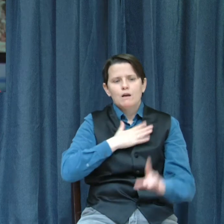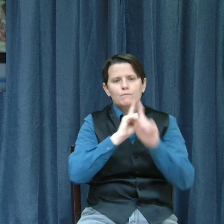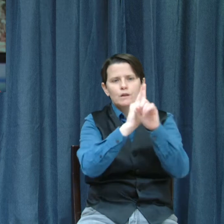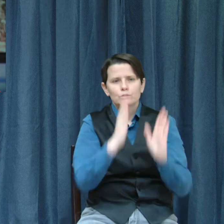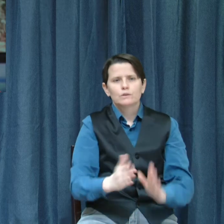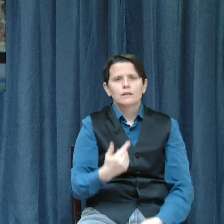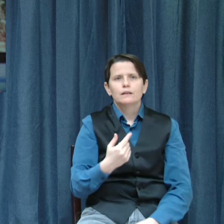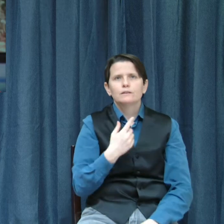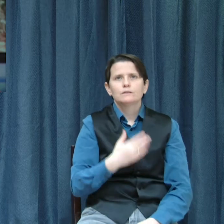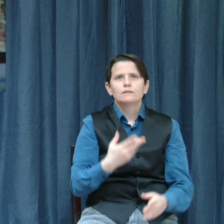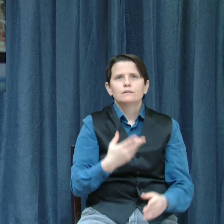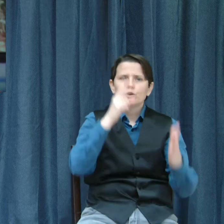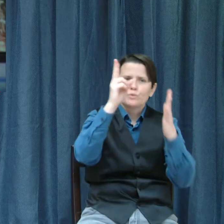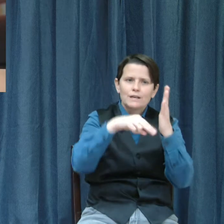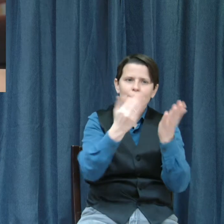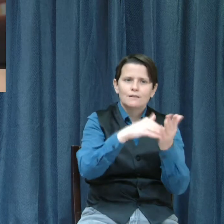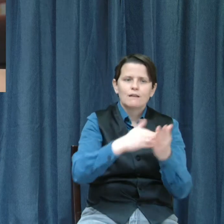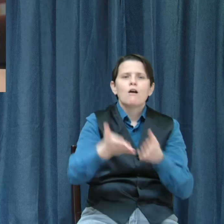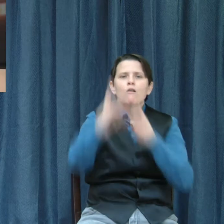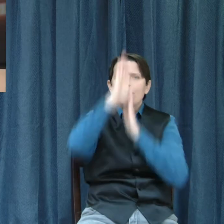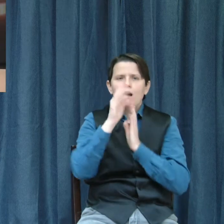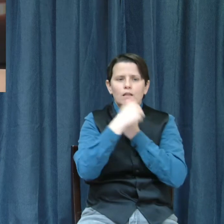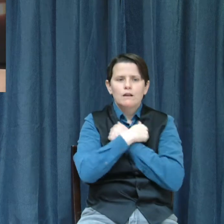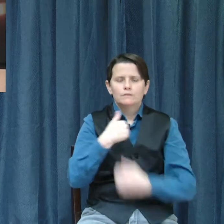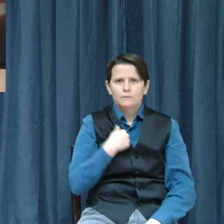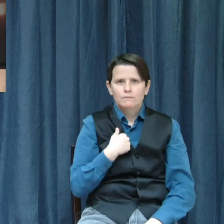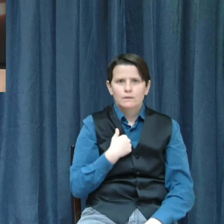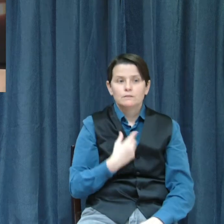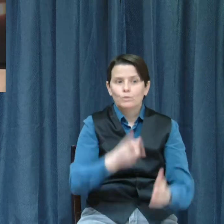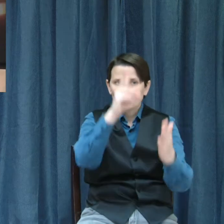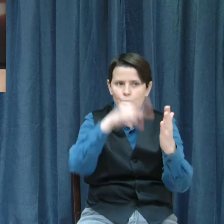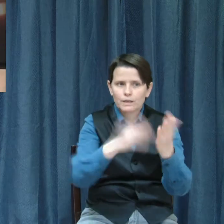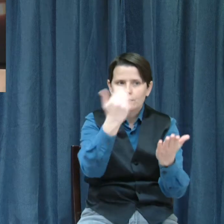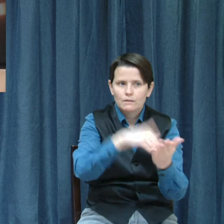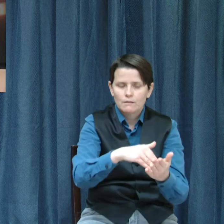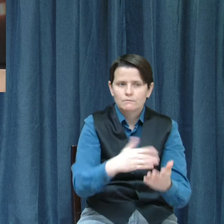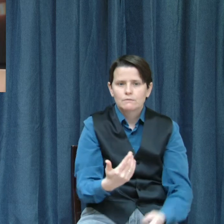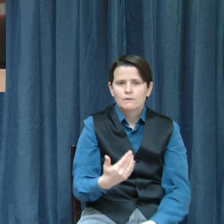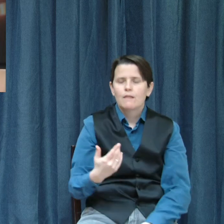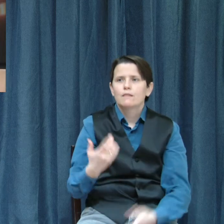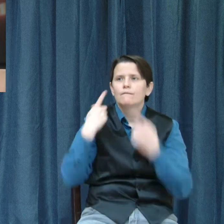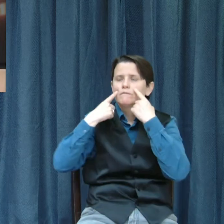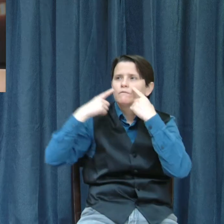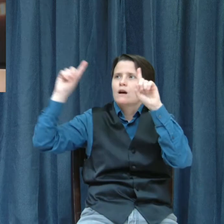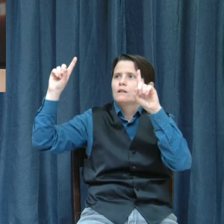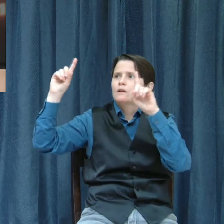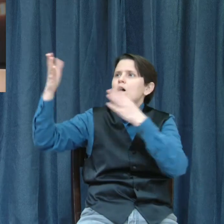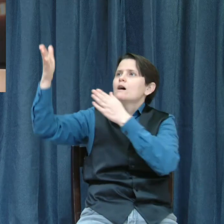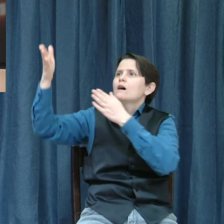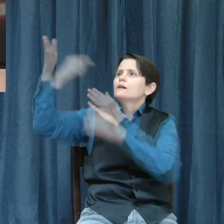again. Mm. Read it again. And finally, I said, God loves me.